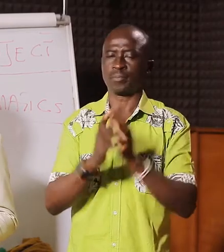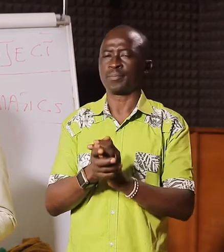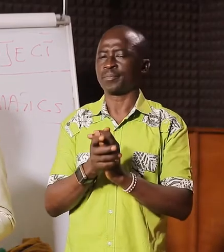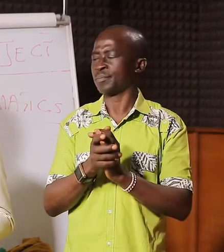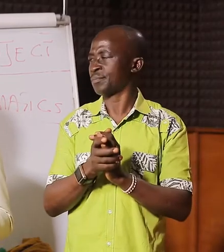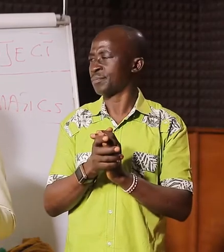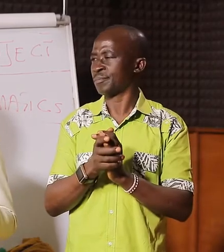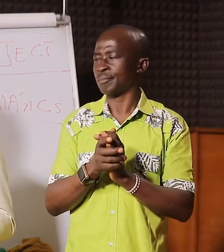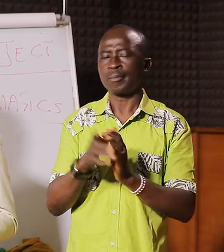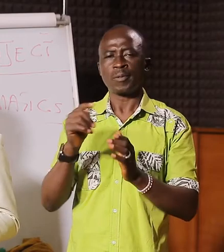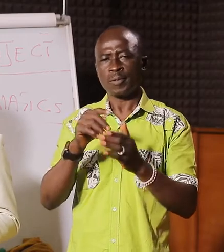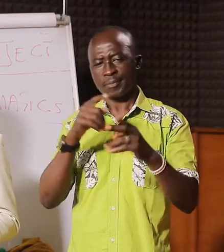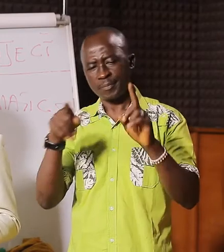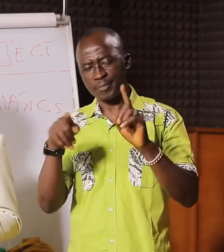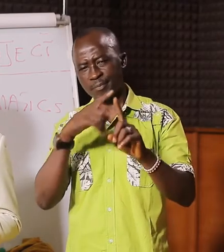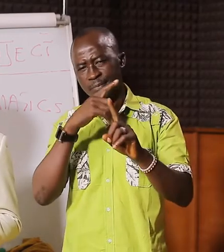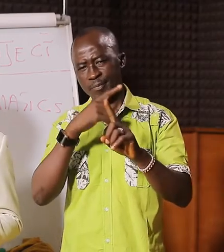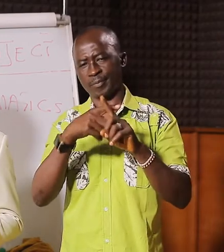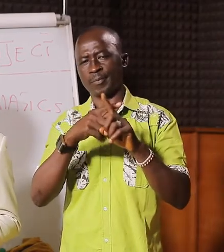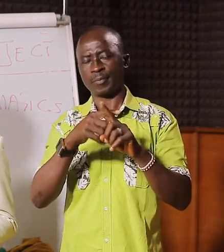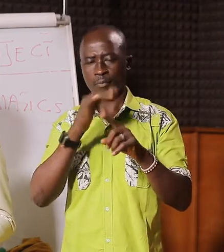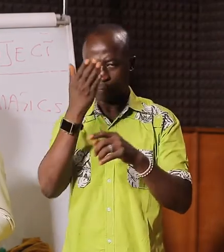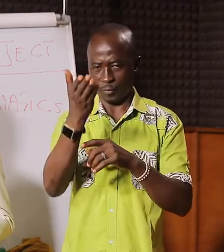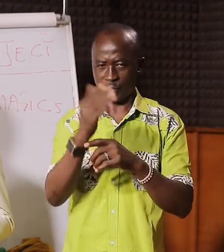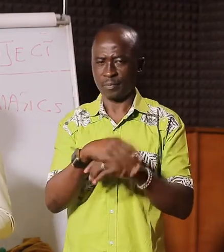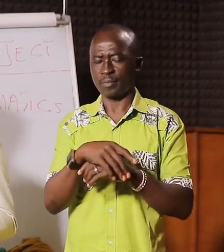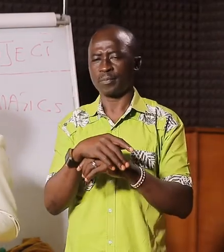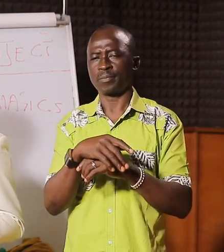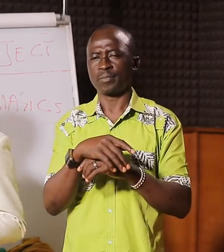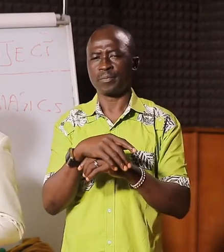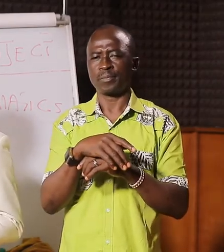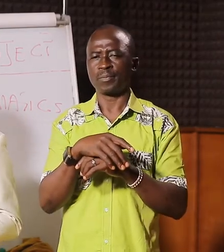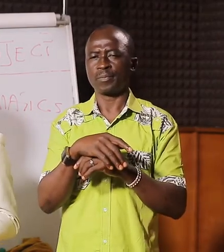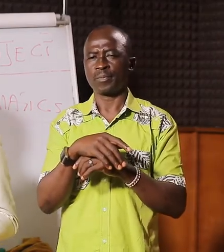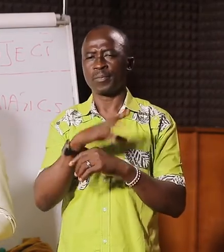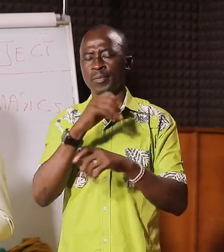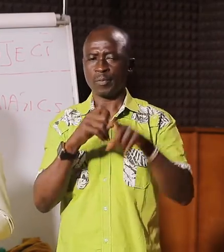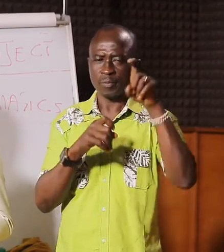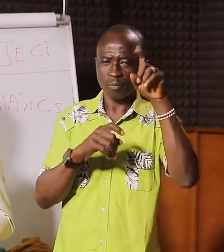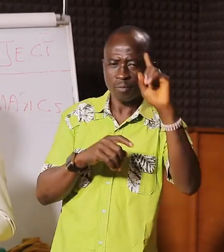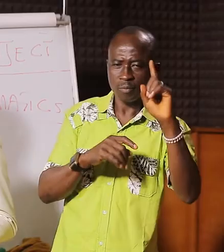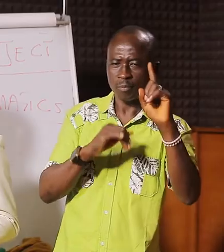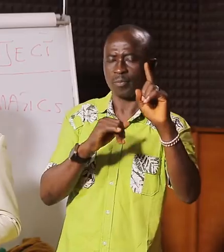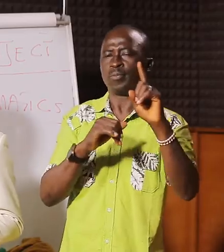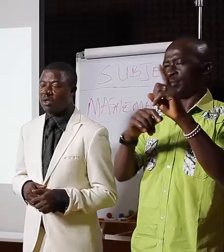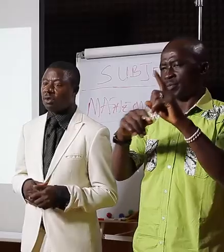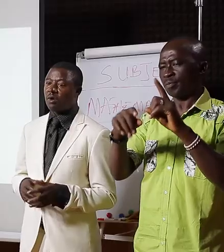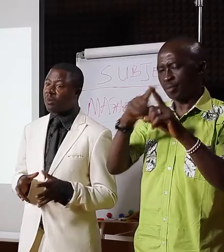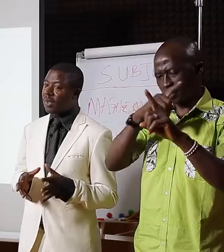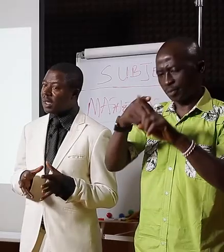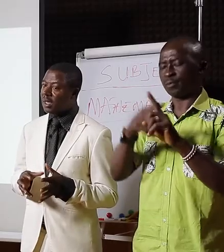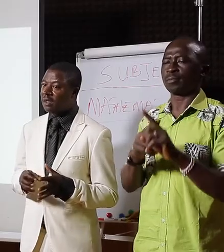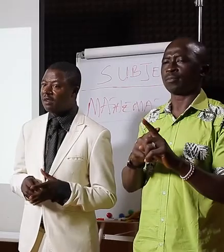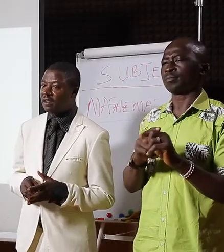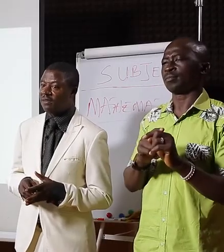note. The negative sign is already there, and then the x1 is equally negative. So